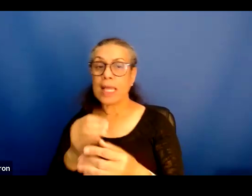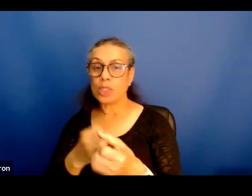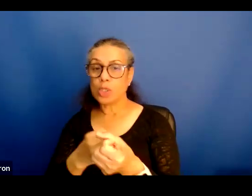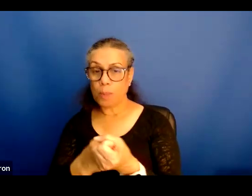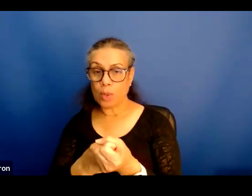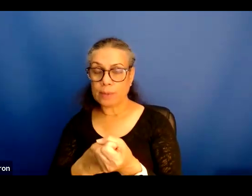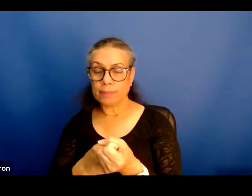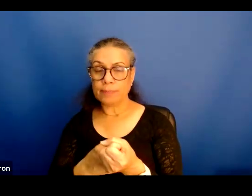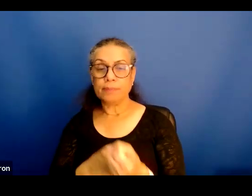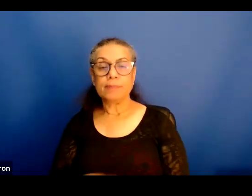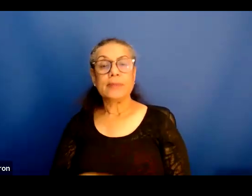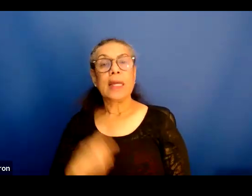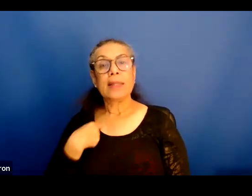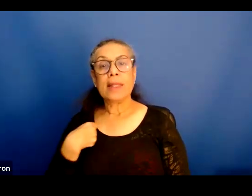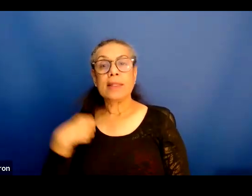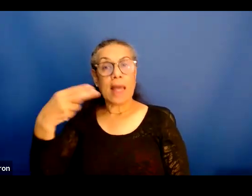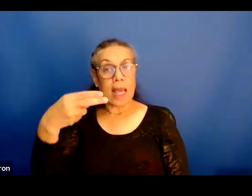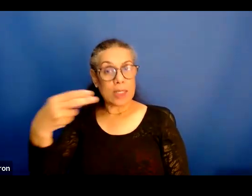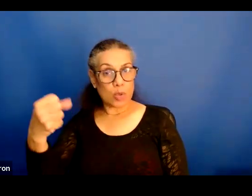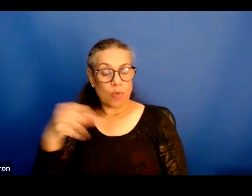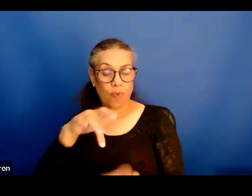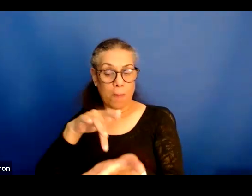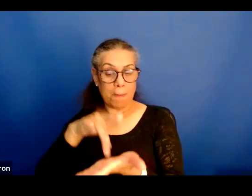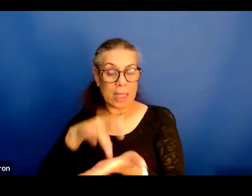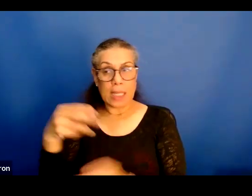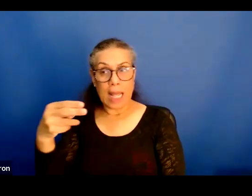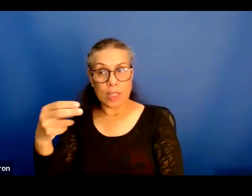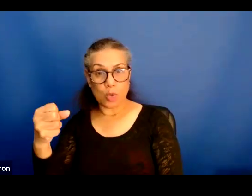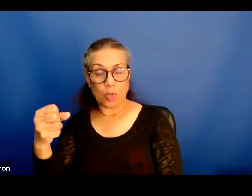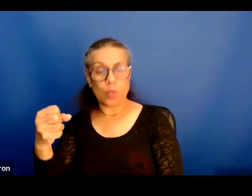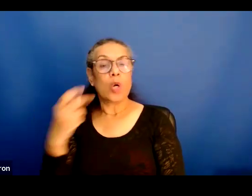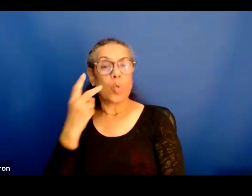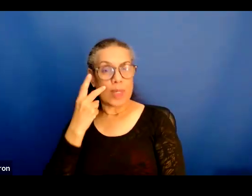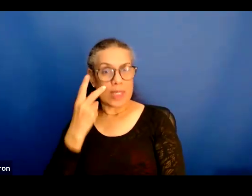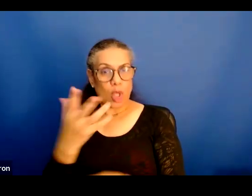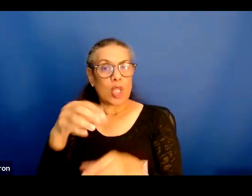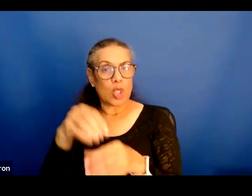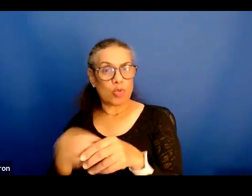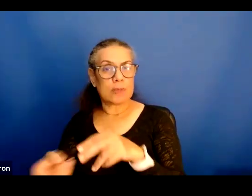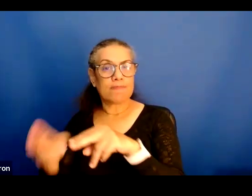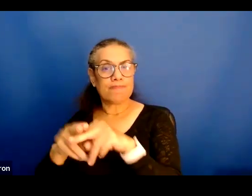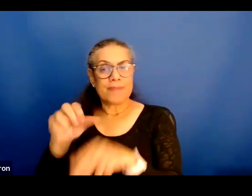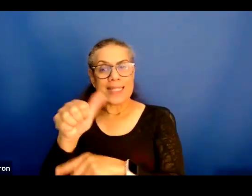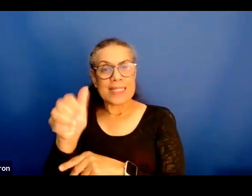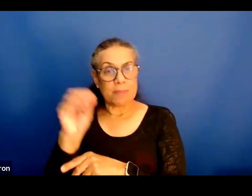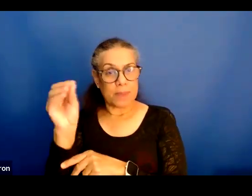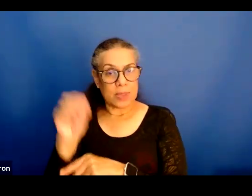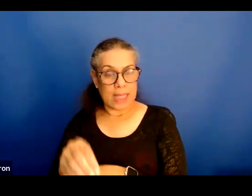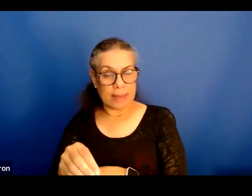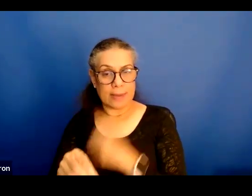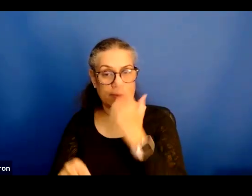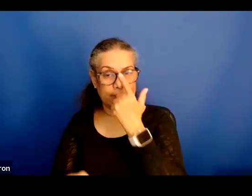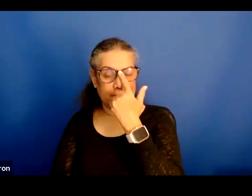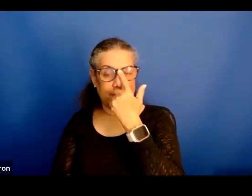Also, looking at our secondary schools for our middle and high schools, our inclusion rates increase by 10% and 9.4%